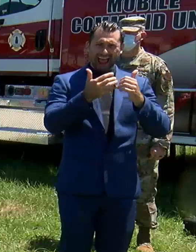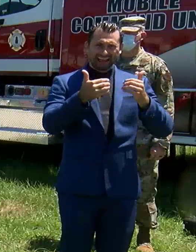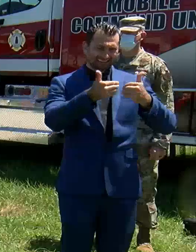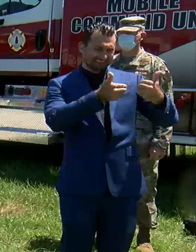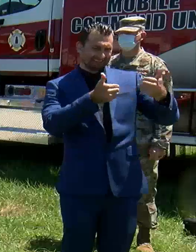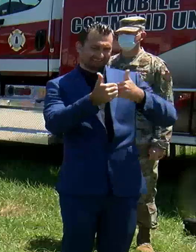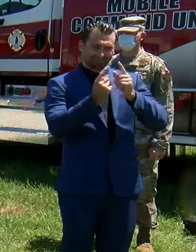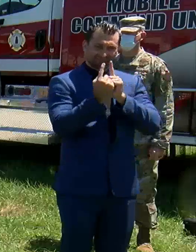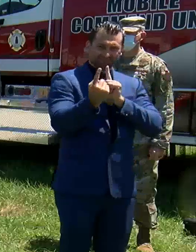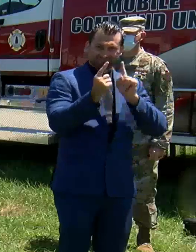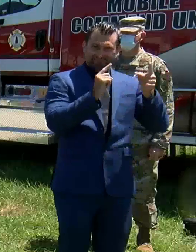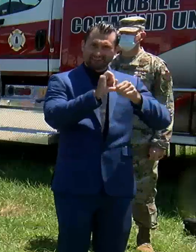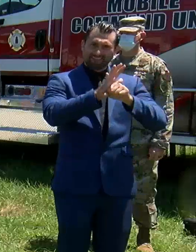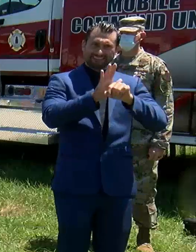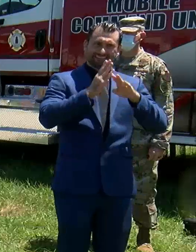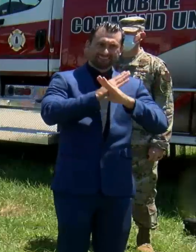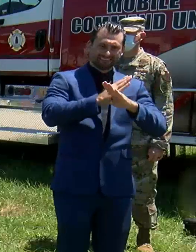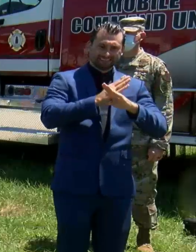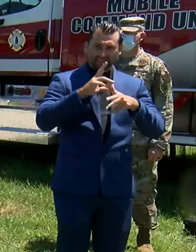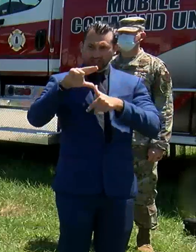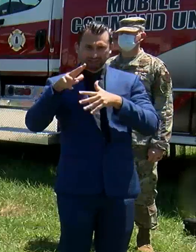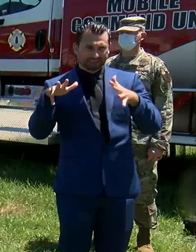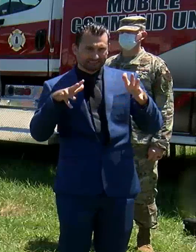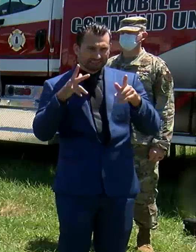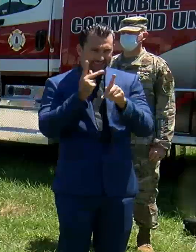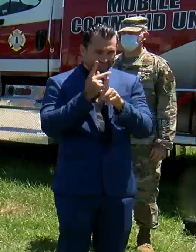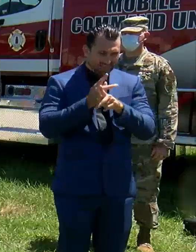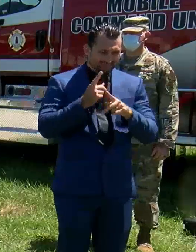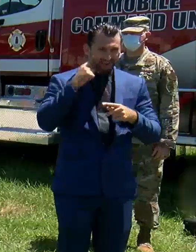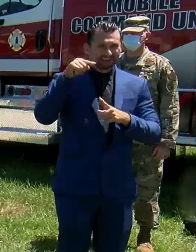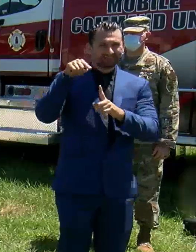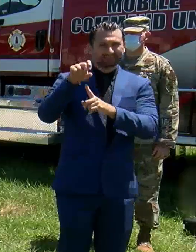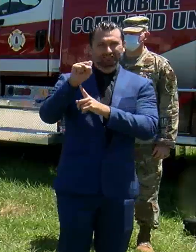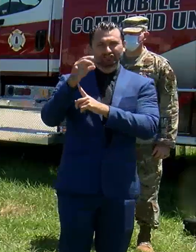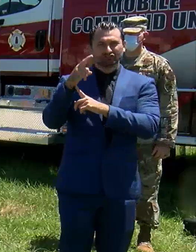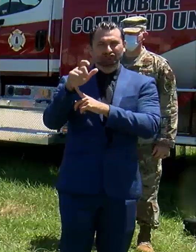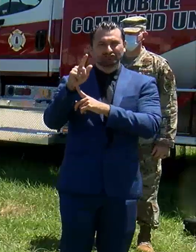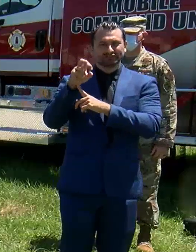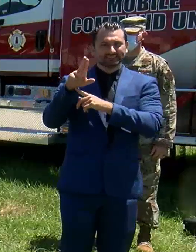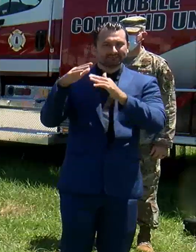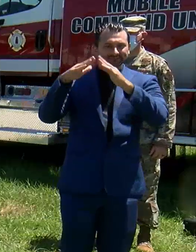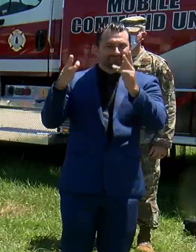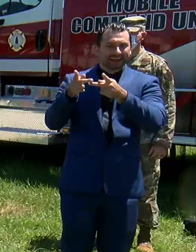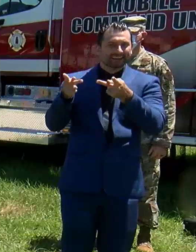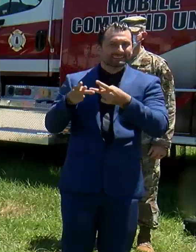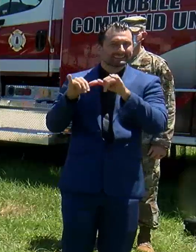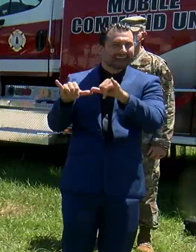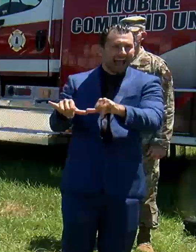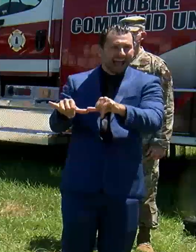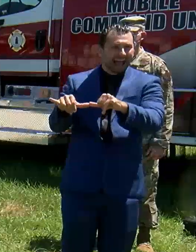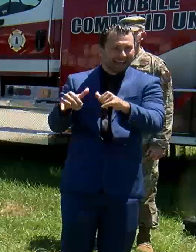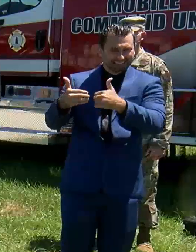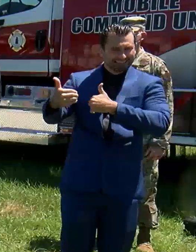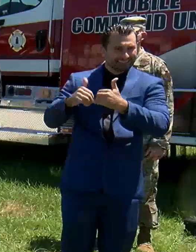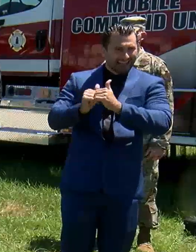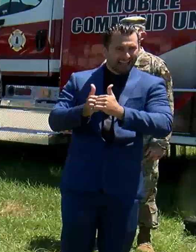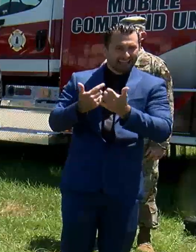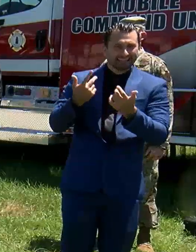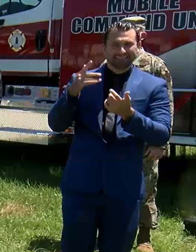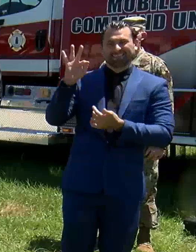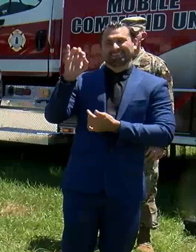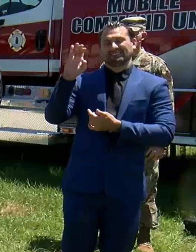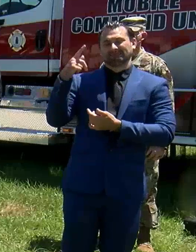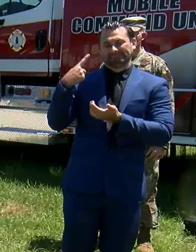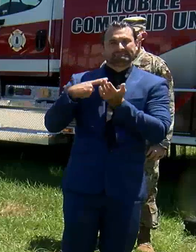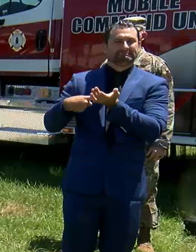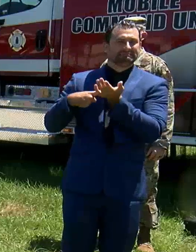do evacuations? How are we going to limit evacuations? So maybe you have stay-at-home orders for people who live in facilities who are built to a certain hurricane